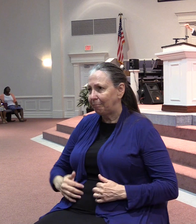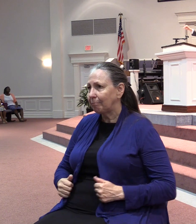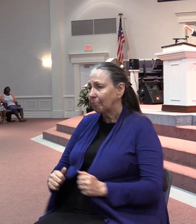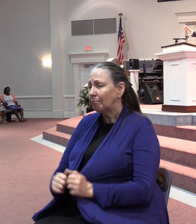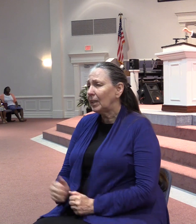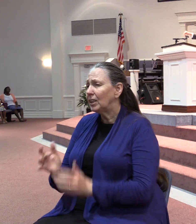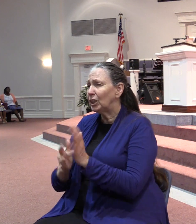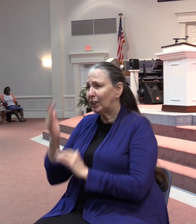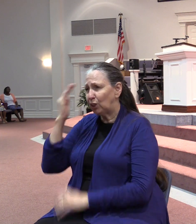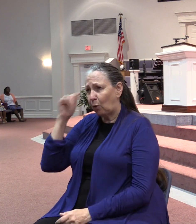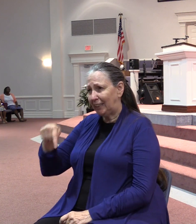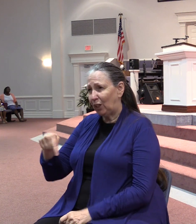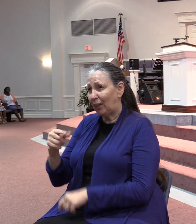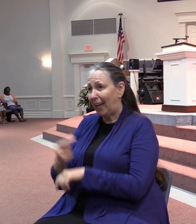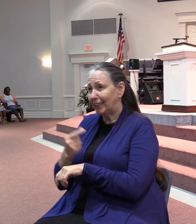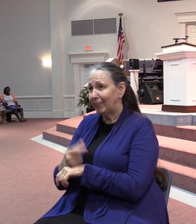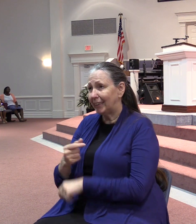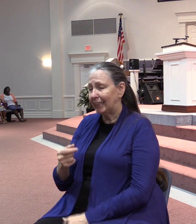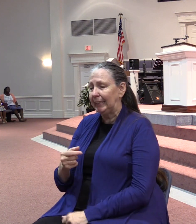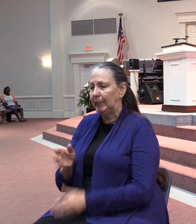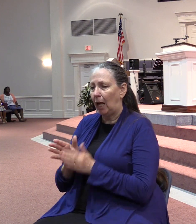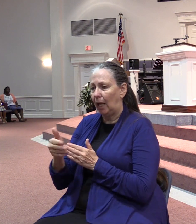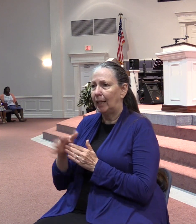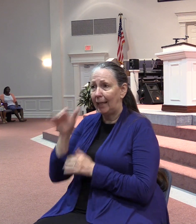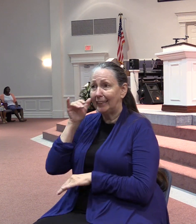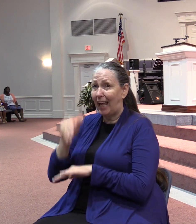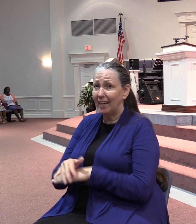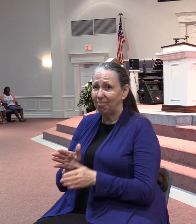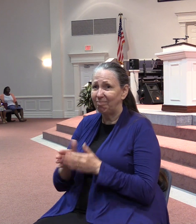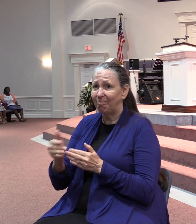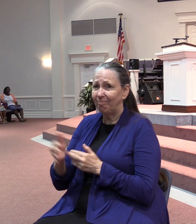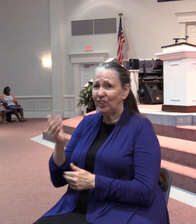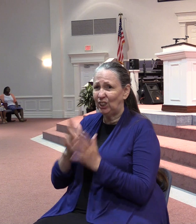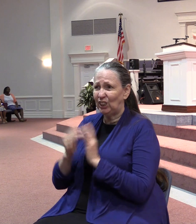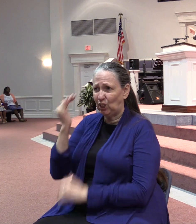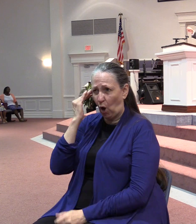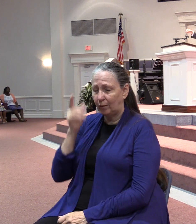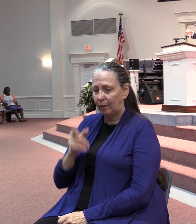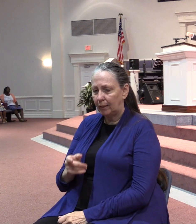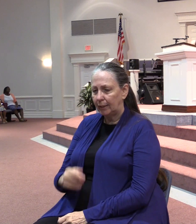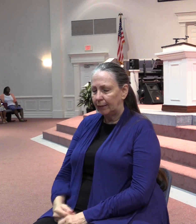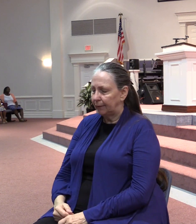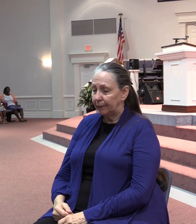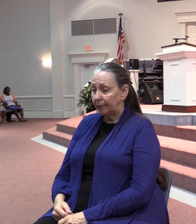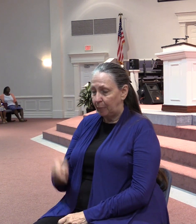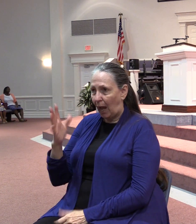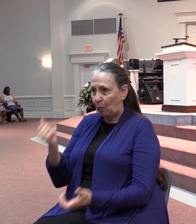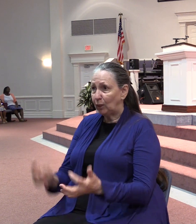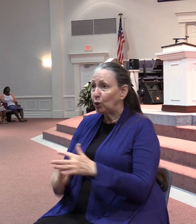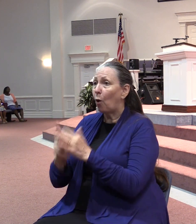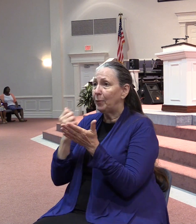knows there are people in this community that committed adultery last night. And he still wants to show up.